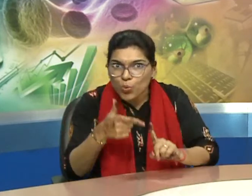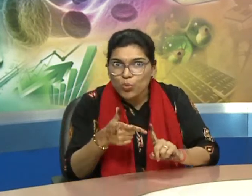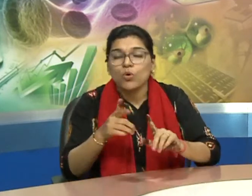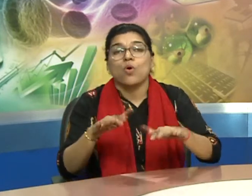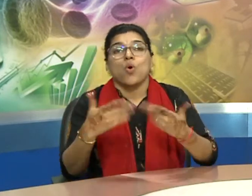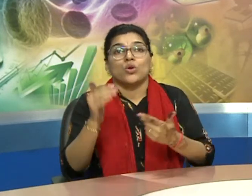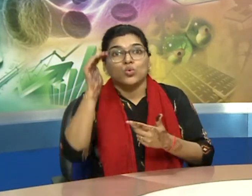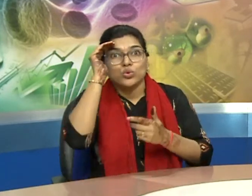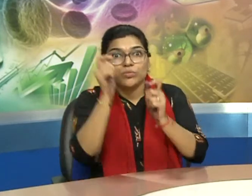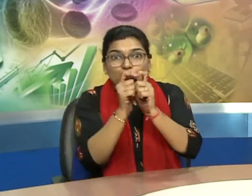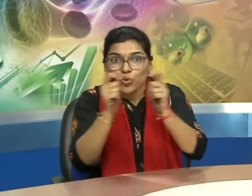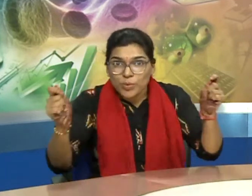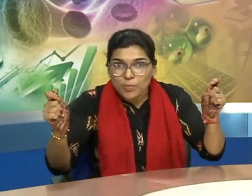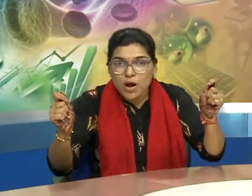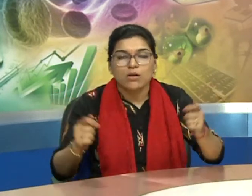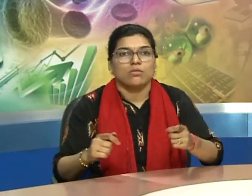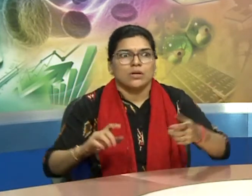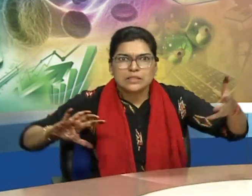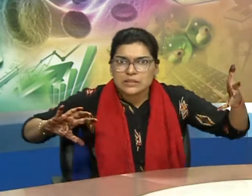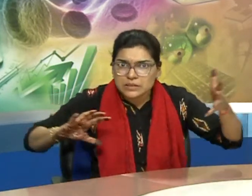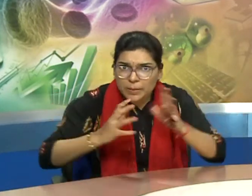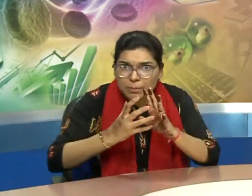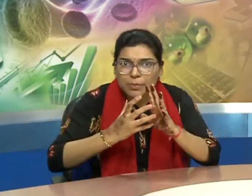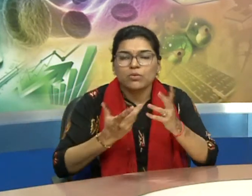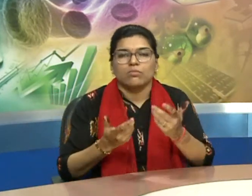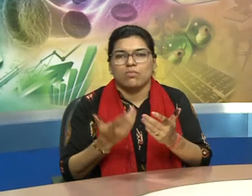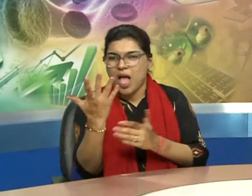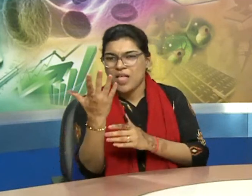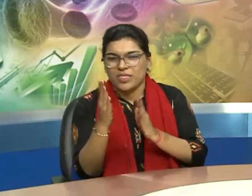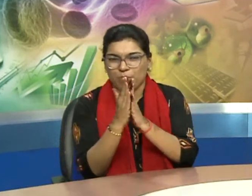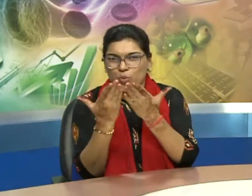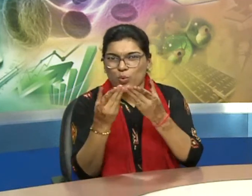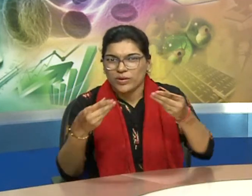So all these are prepared by the help of